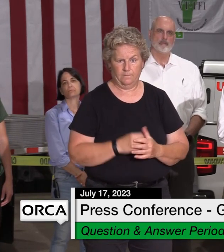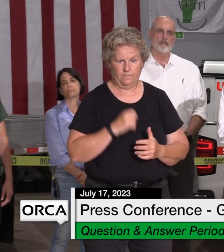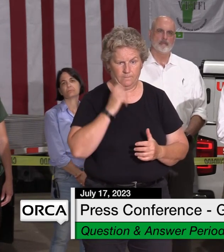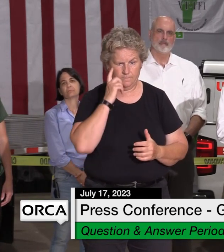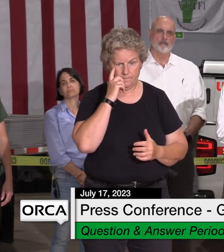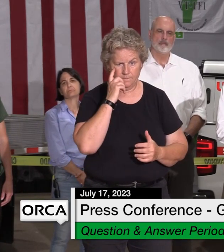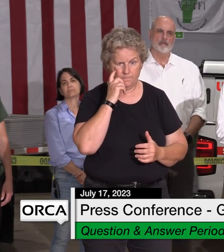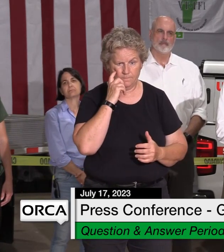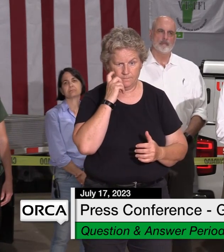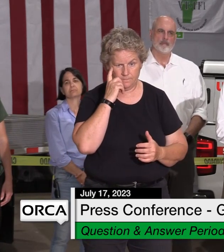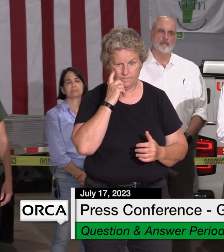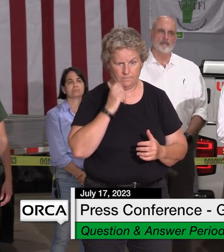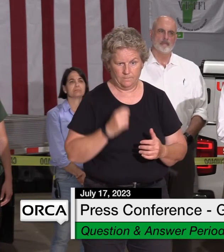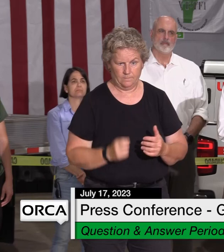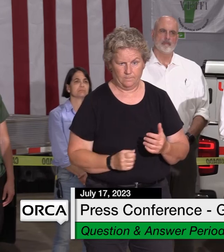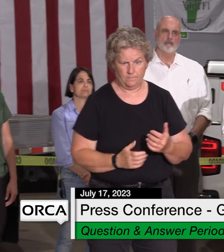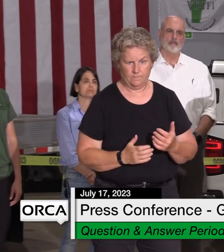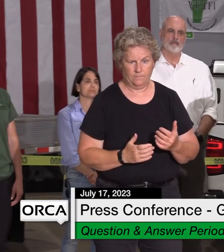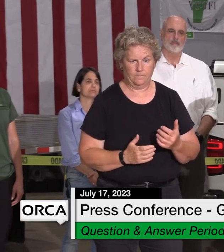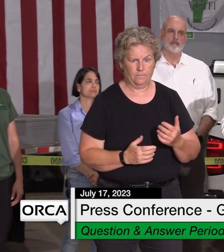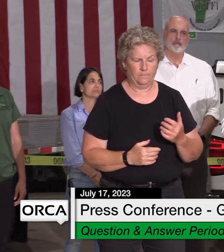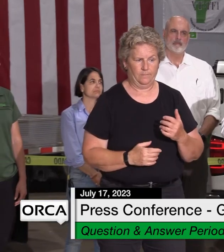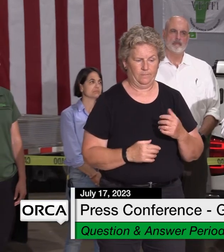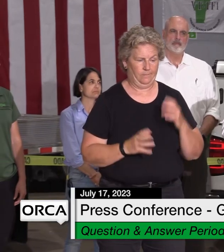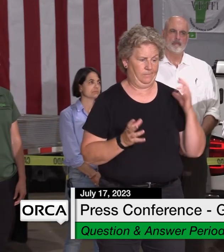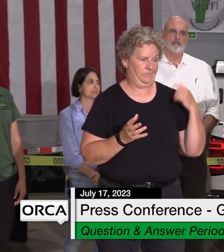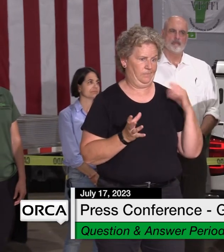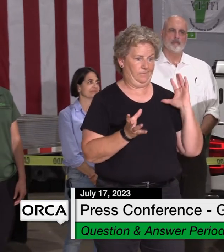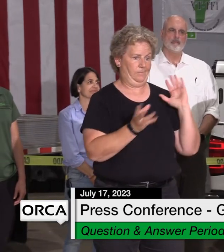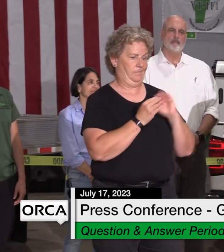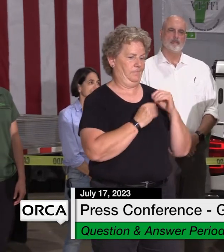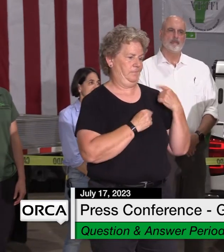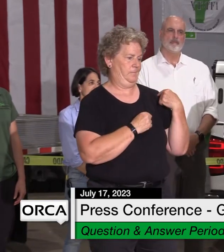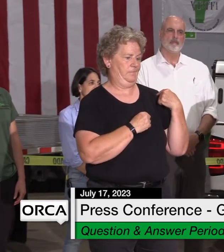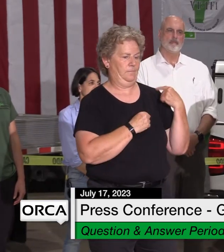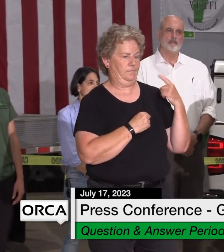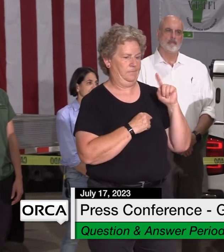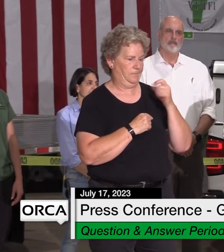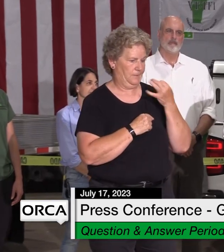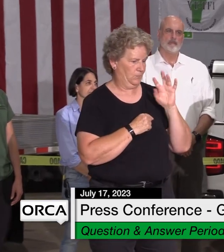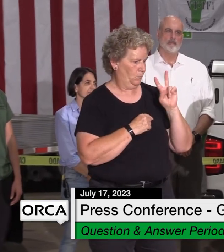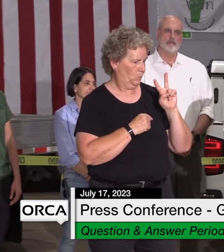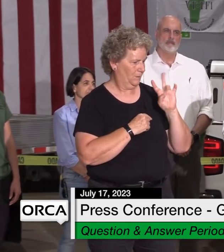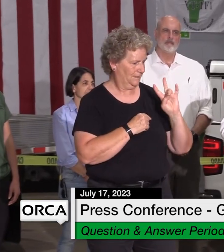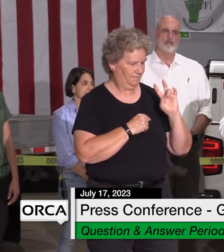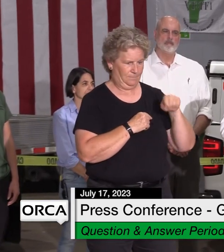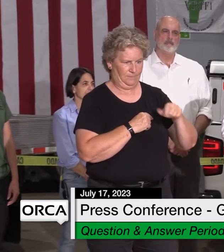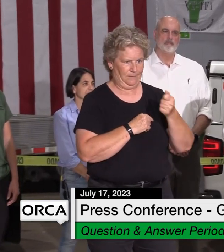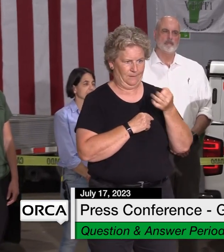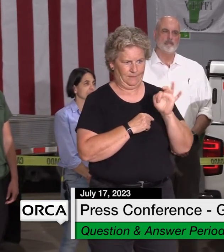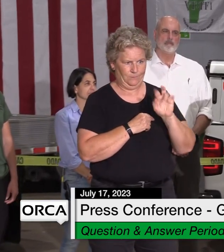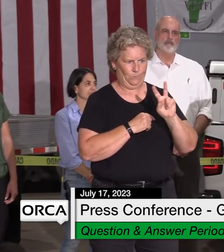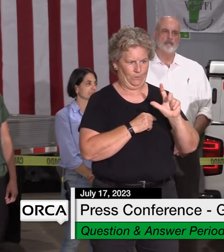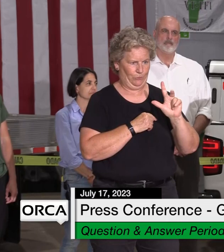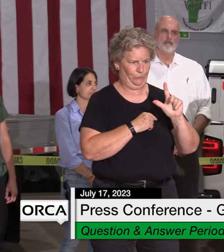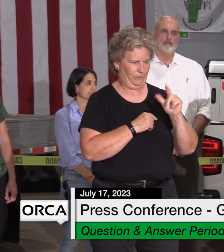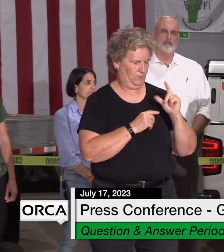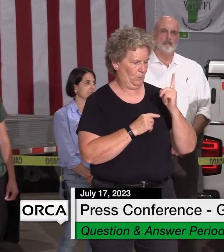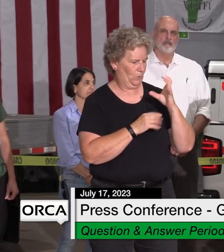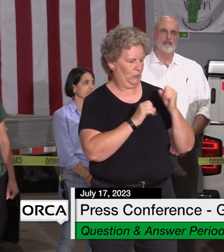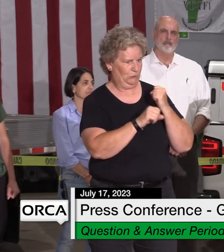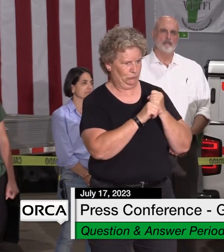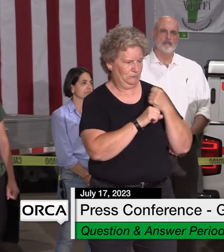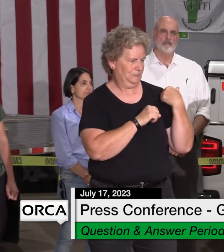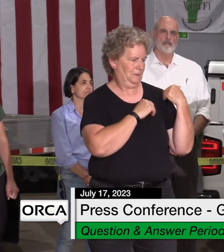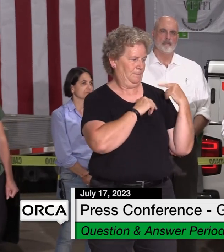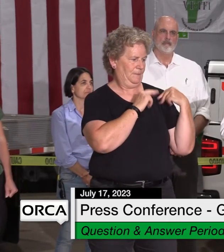a toll is it taking? Well, there's no question that this is not only costing taxpayers through the federal government, but it's costing